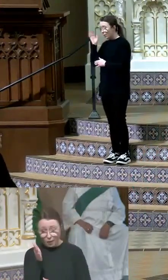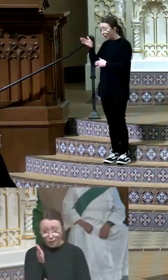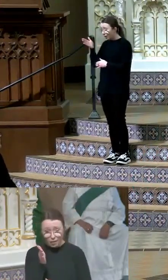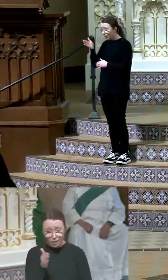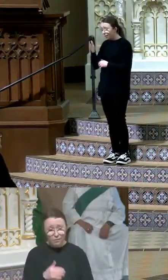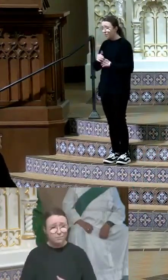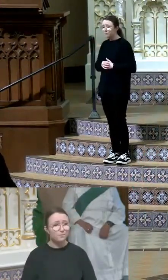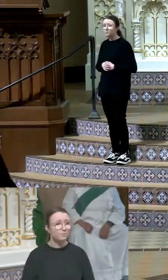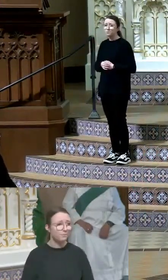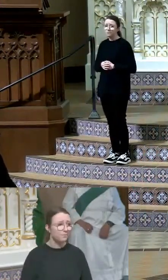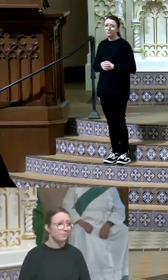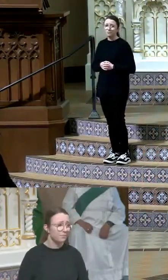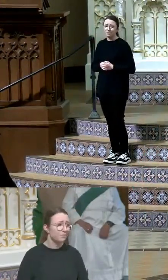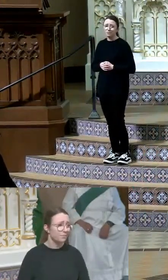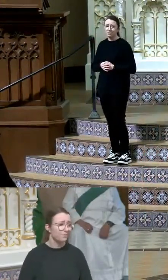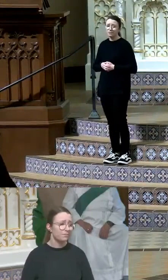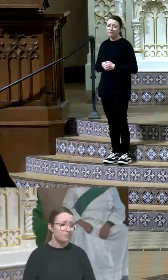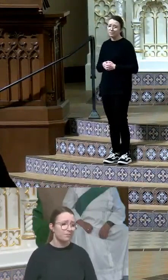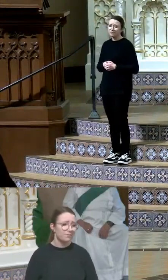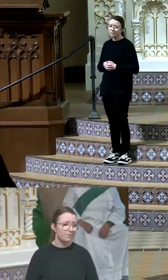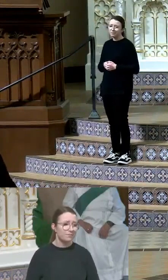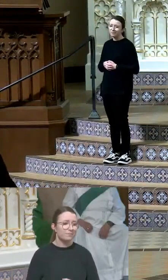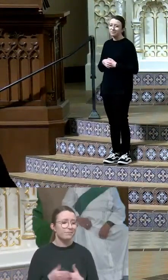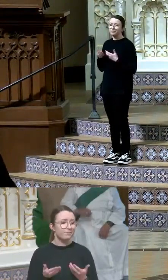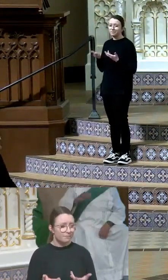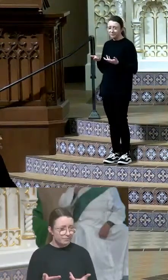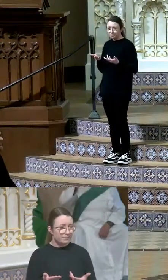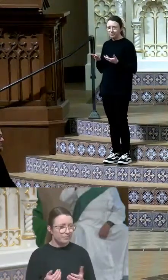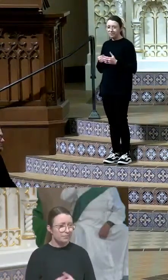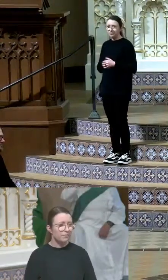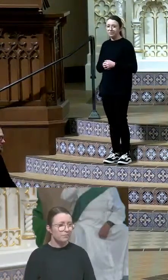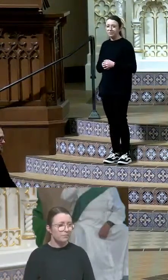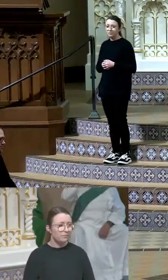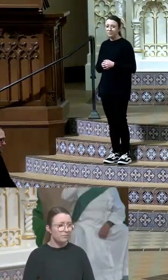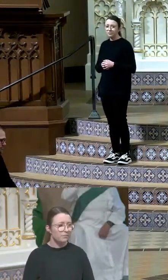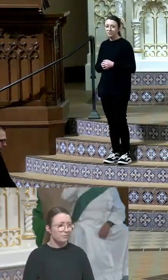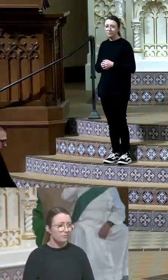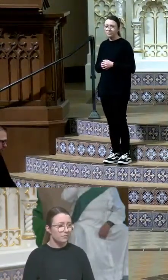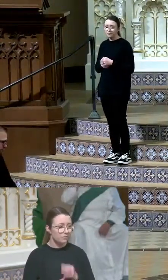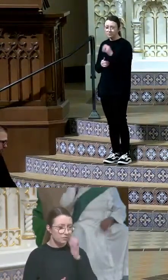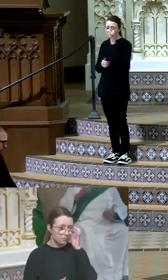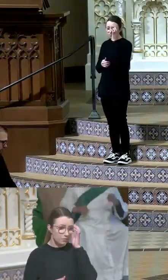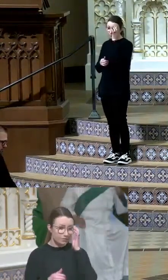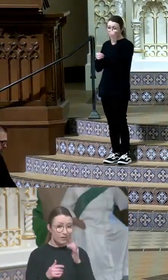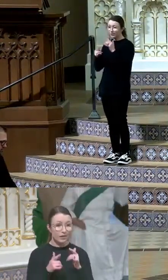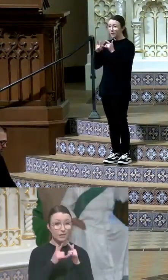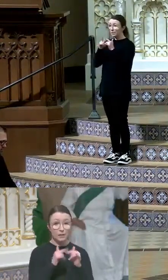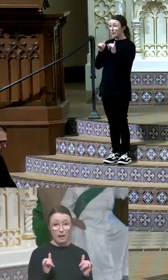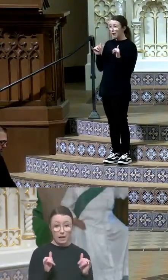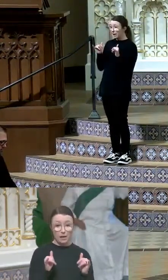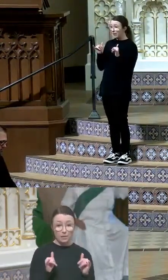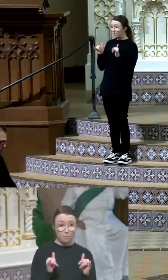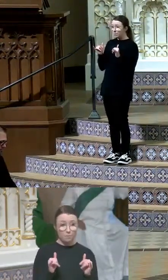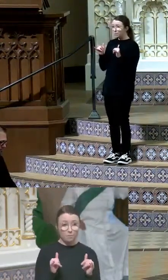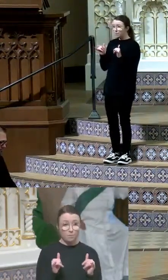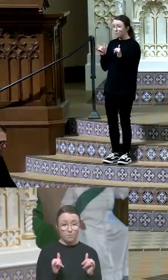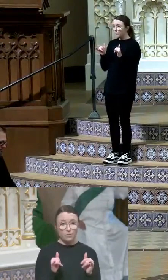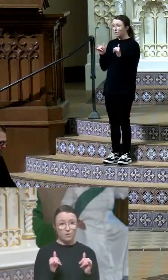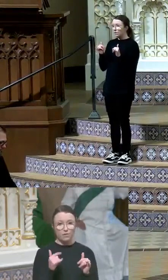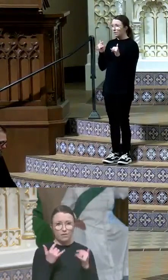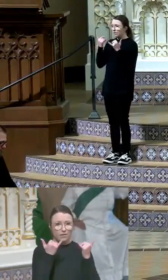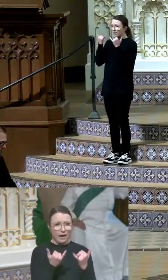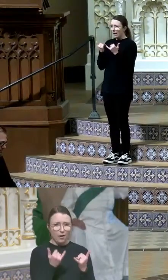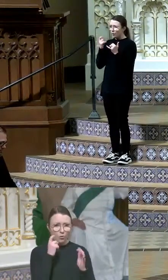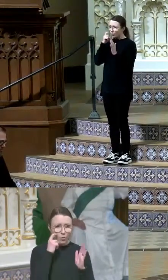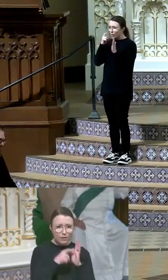They're going to get worse before they get better. And we have to deal with the pandemic of